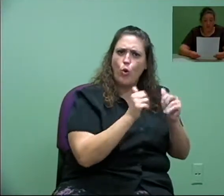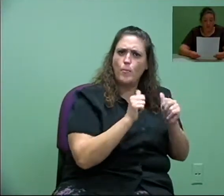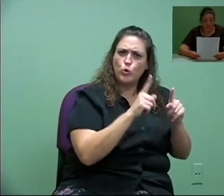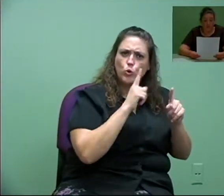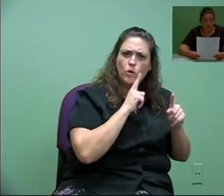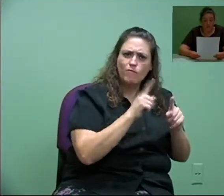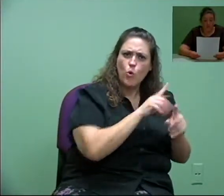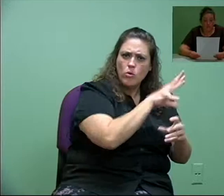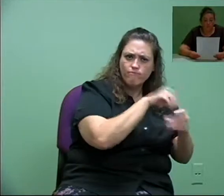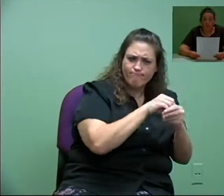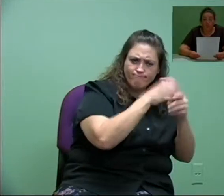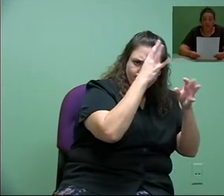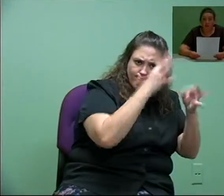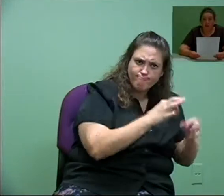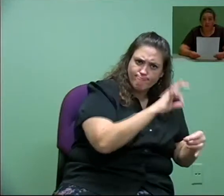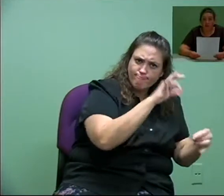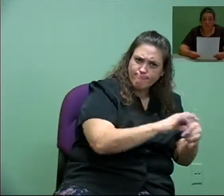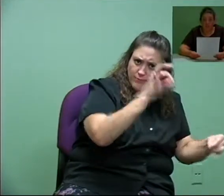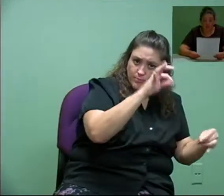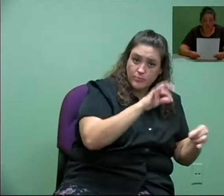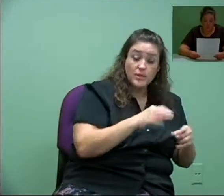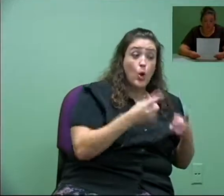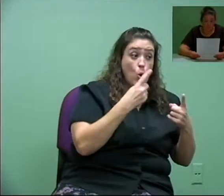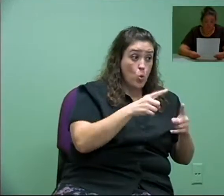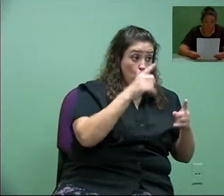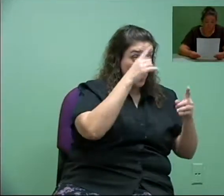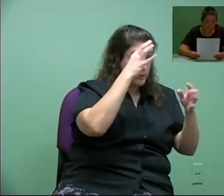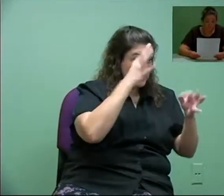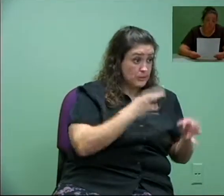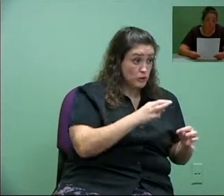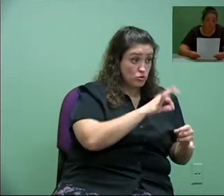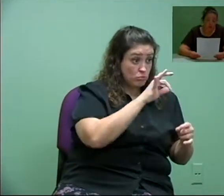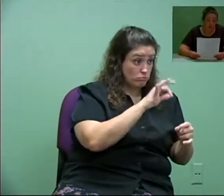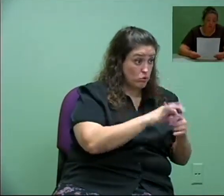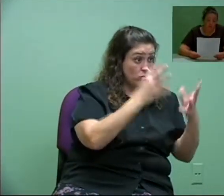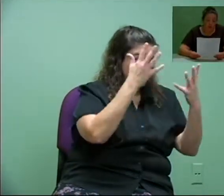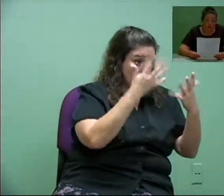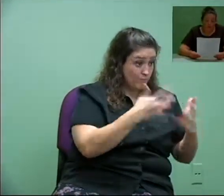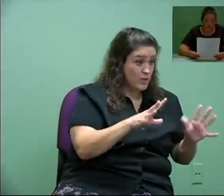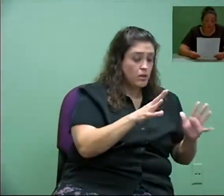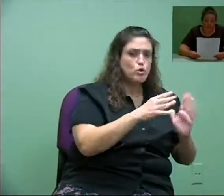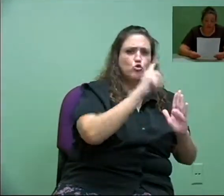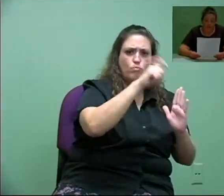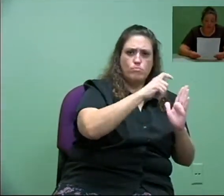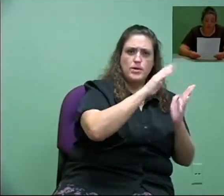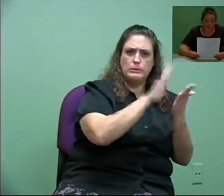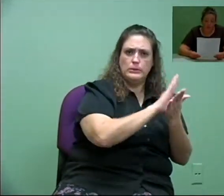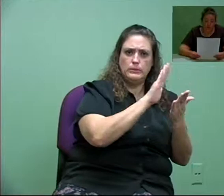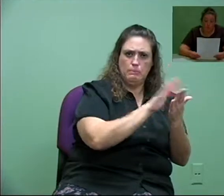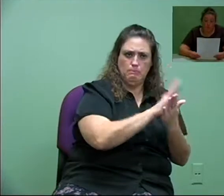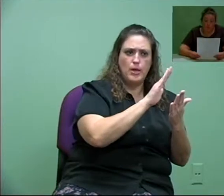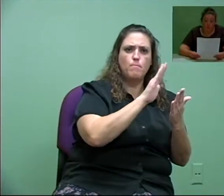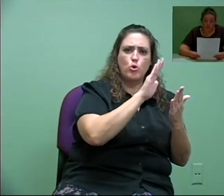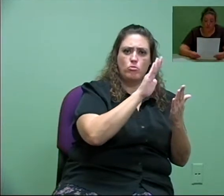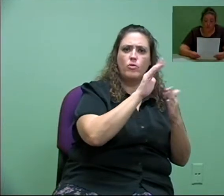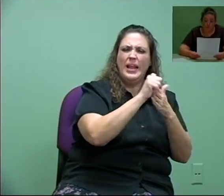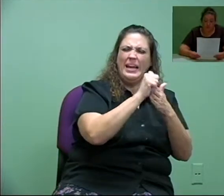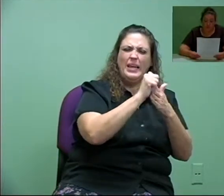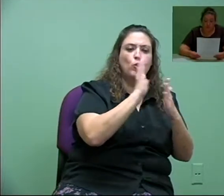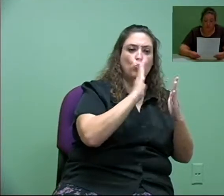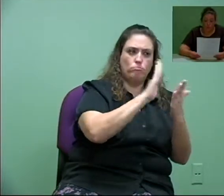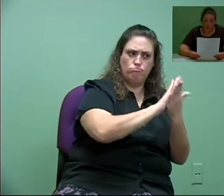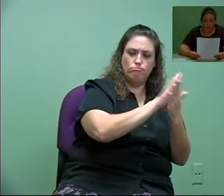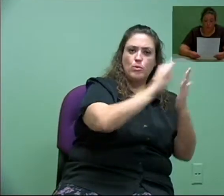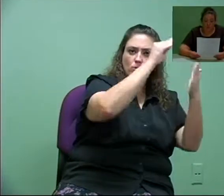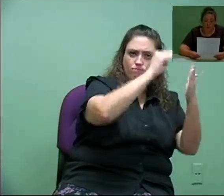out and signing the verdict forms on behalf of the entire jury. For each offense, the verdict form will have 2